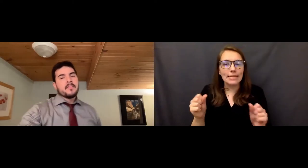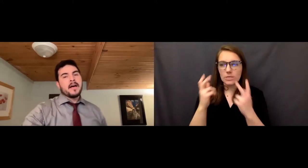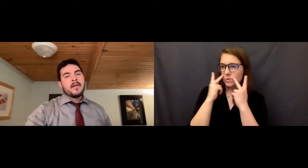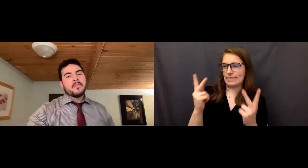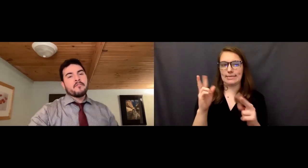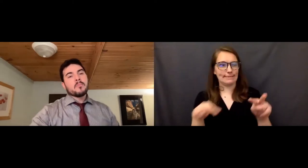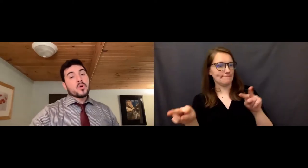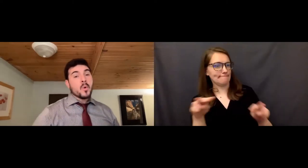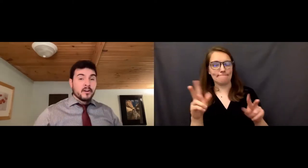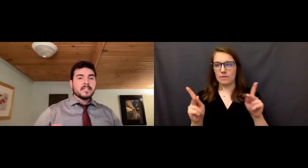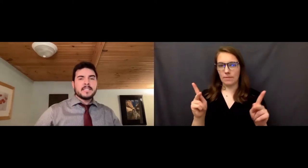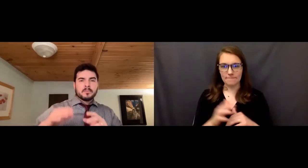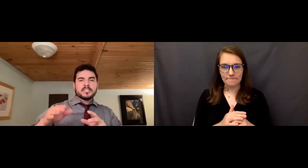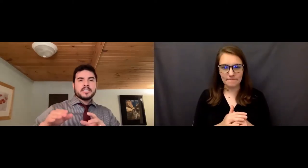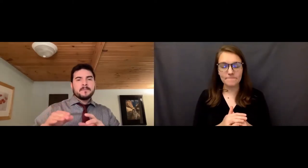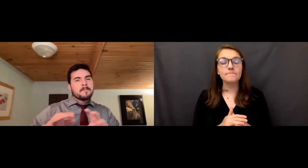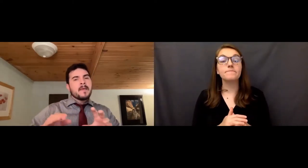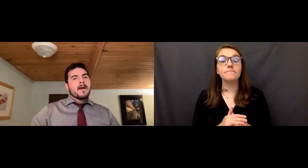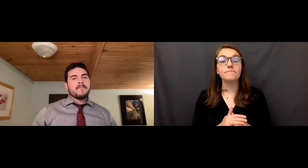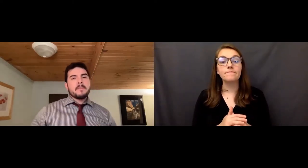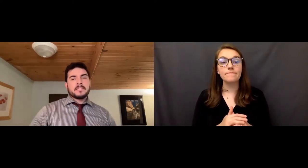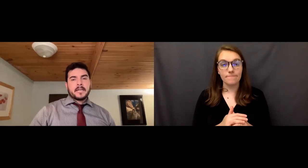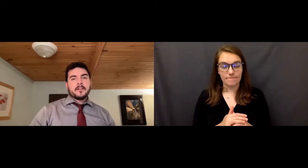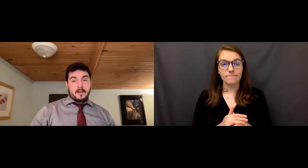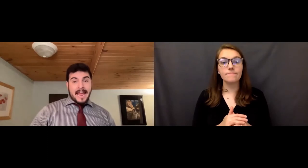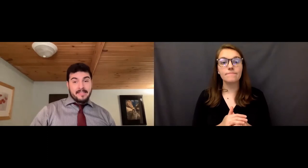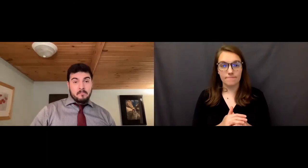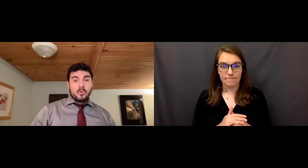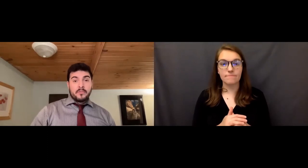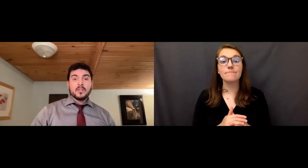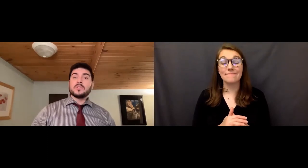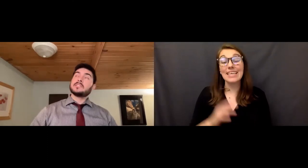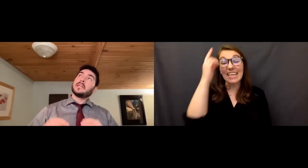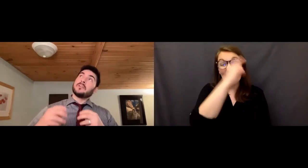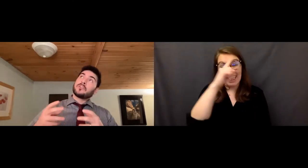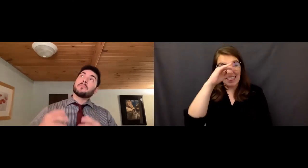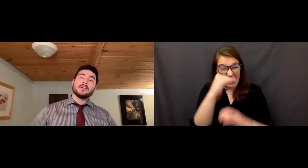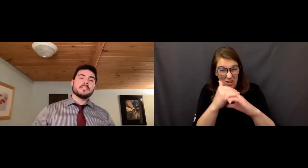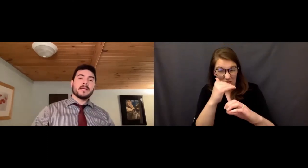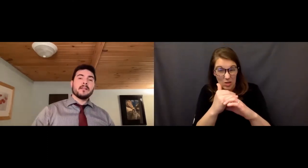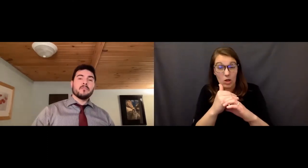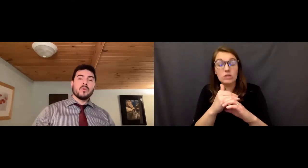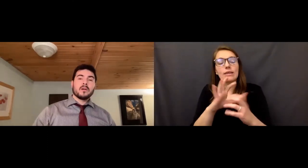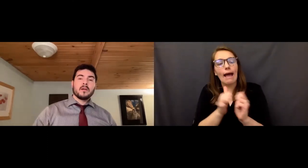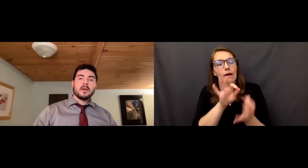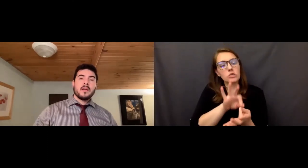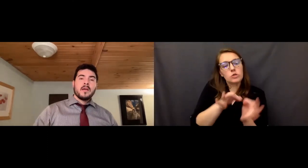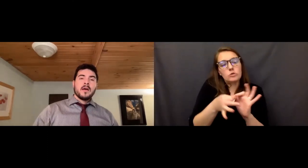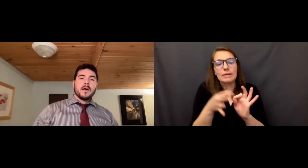suggest that the formal coherence and precision of any particular Catholic moral theologian's interpretive and speculative